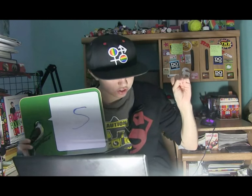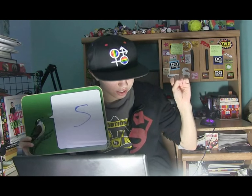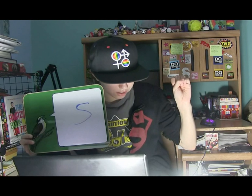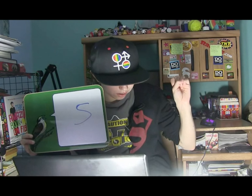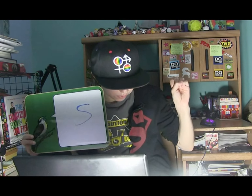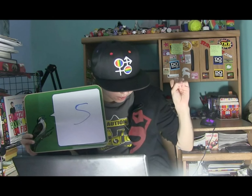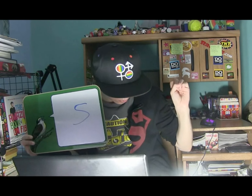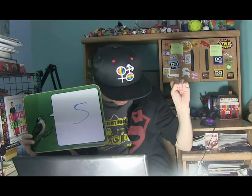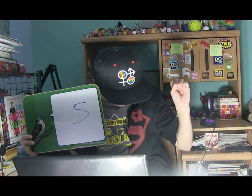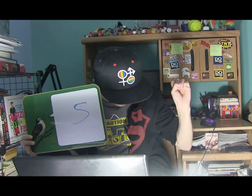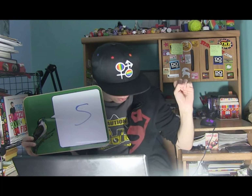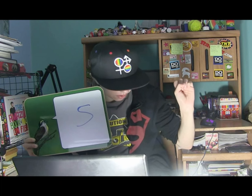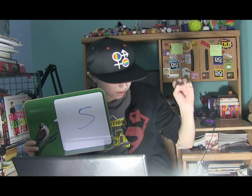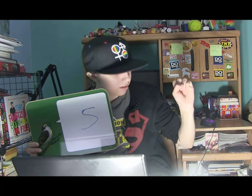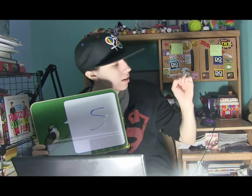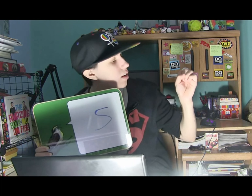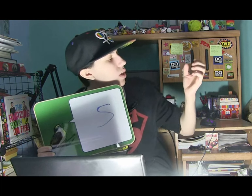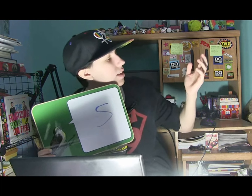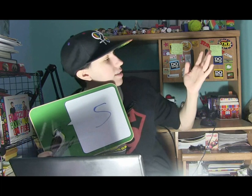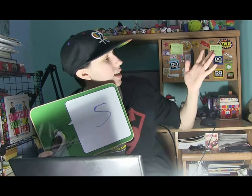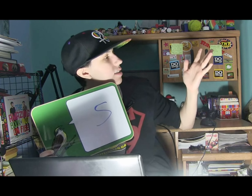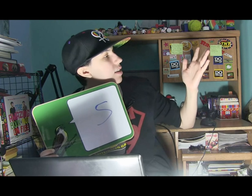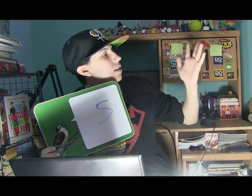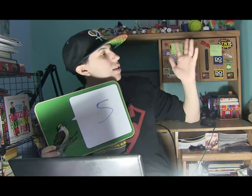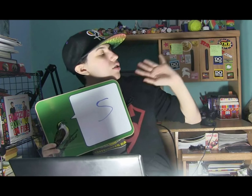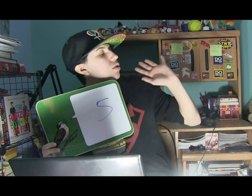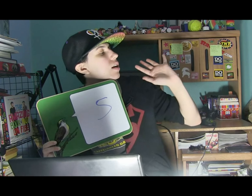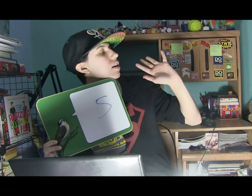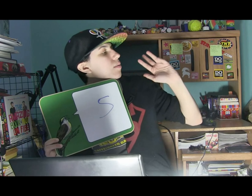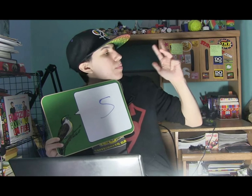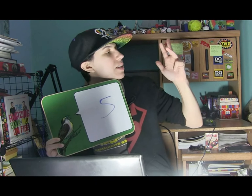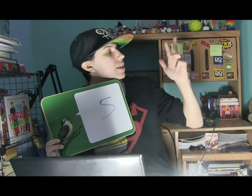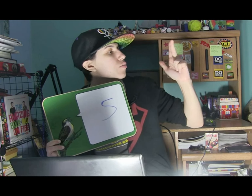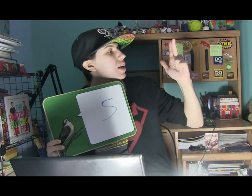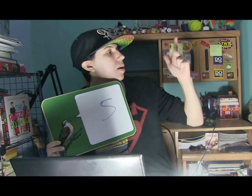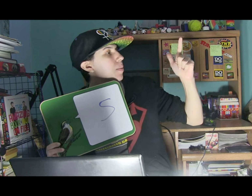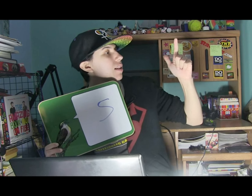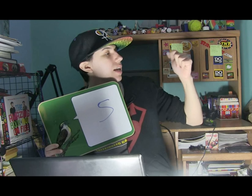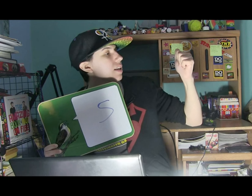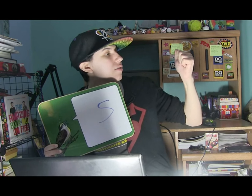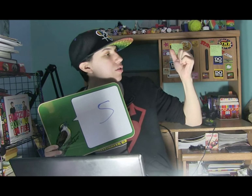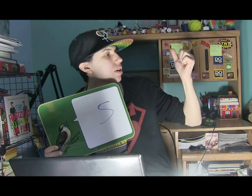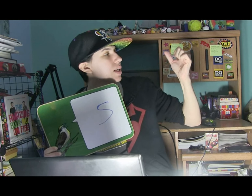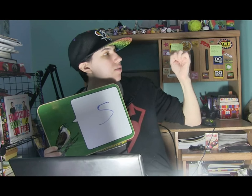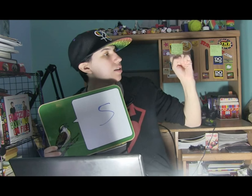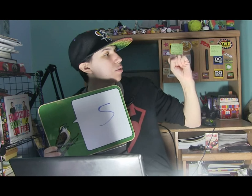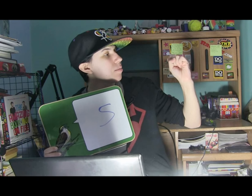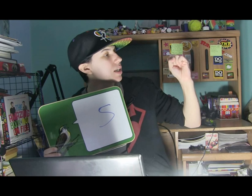positioning of everything here. What it is that your pinky, ring, middle, index finger come down, and your thumb comes